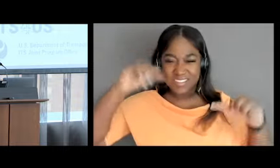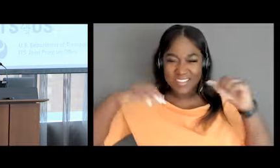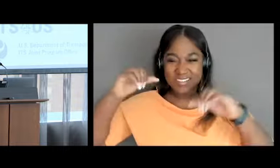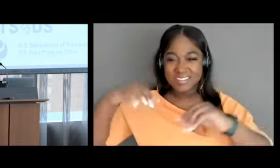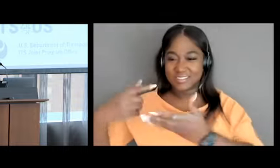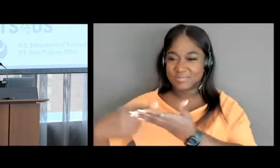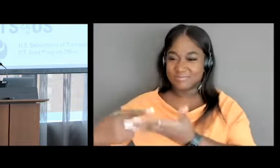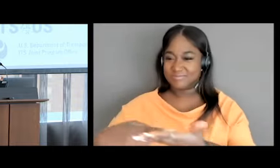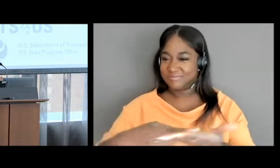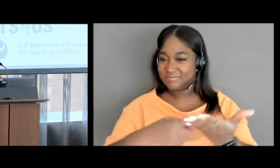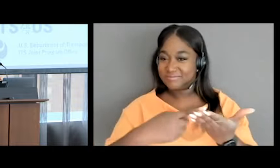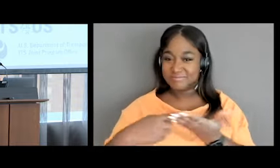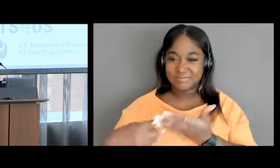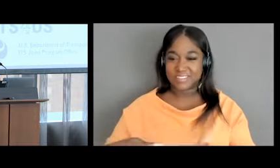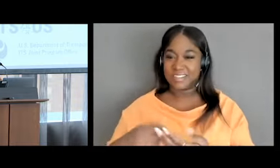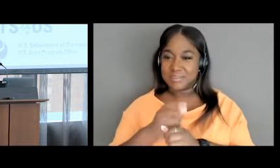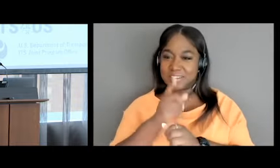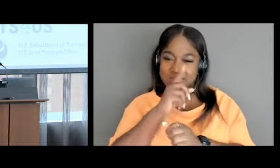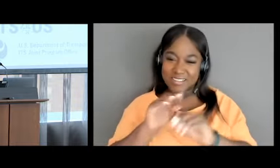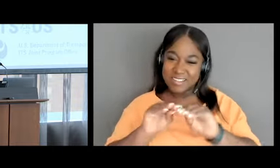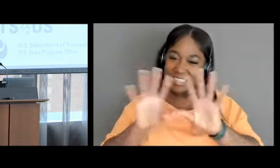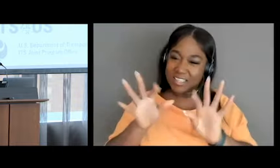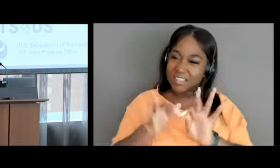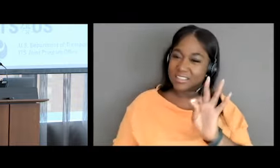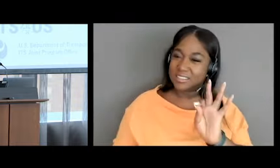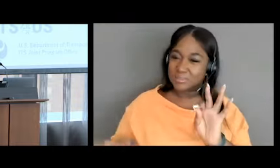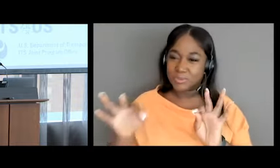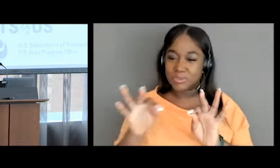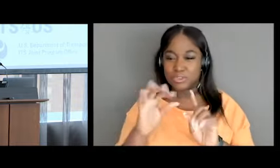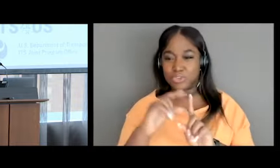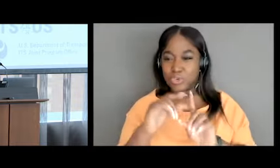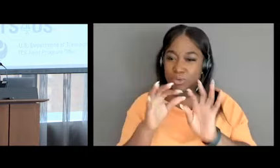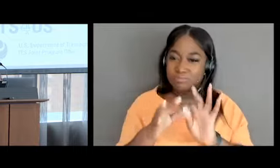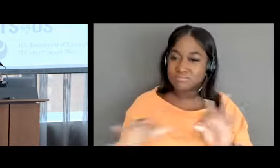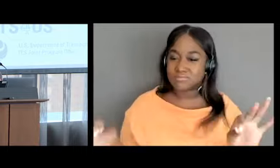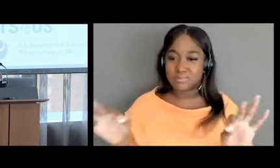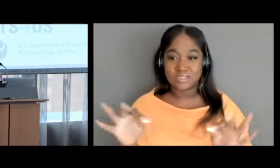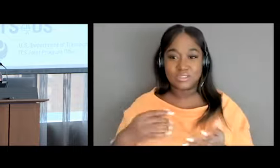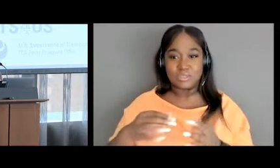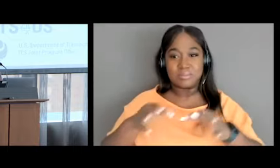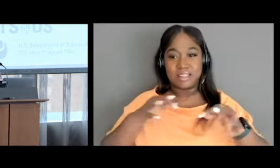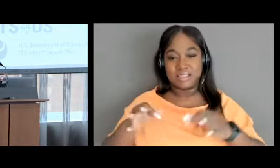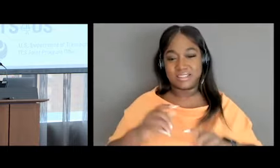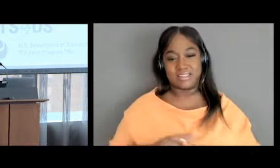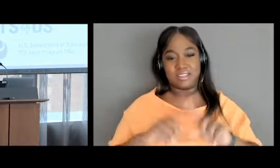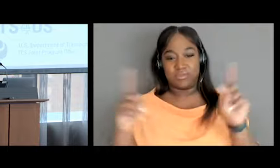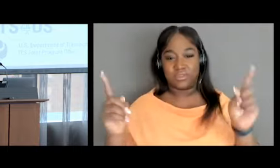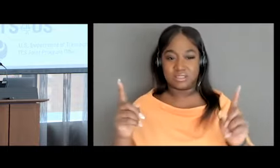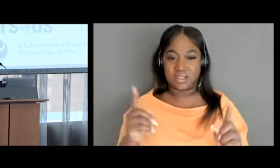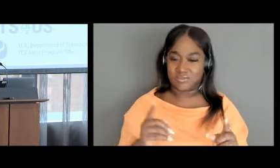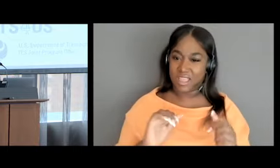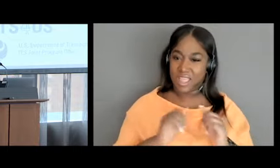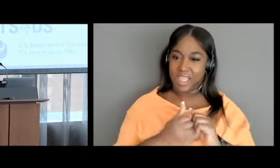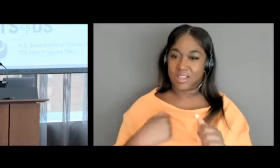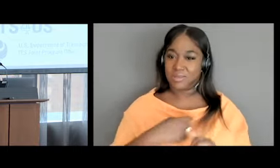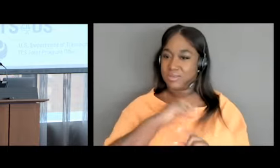in coherent terms of what are the differences in terms of how we look at equity and access? Because many of us